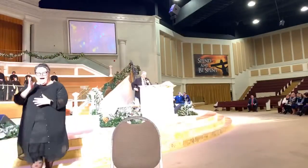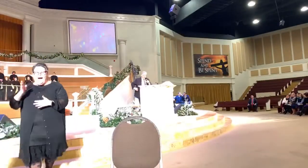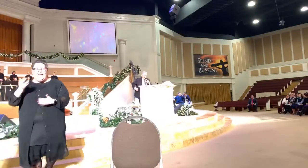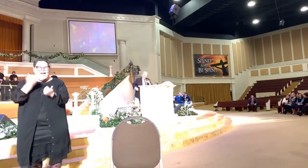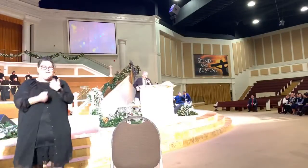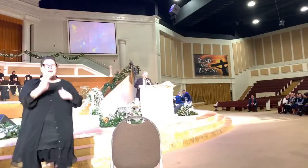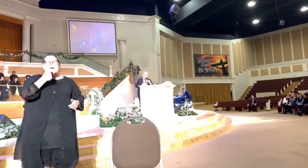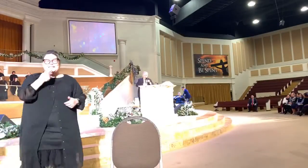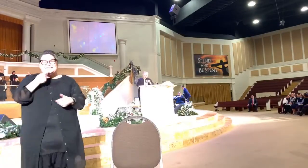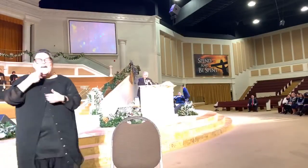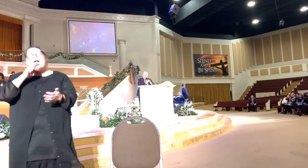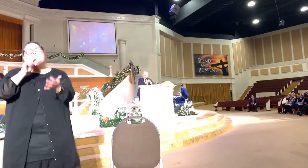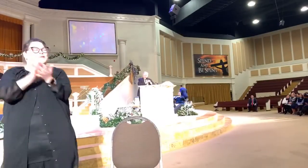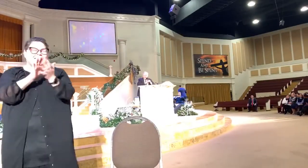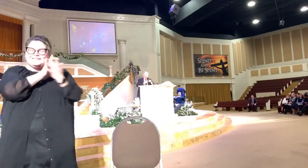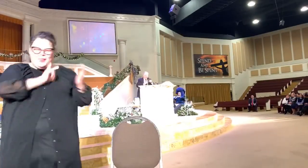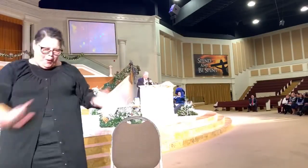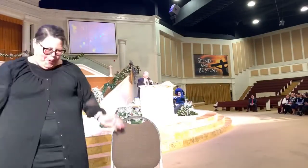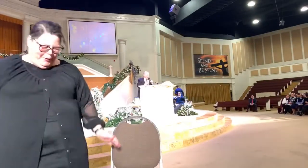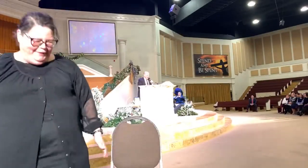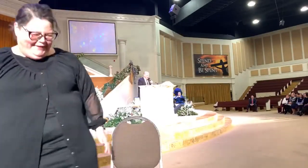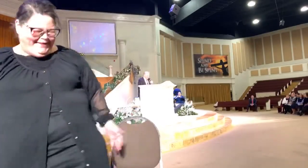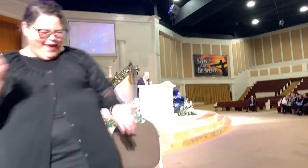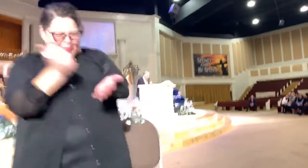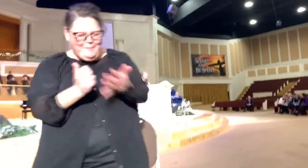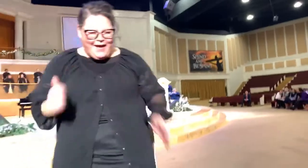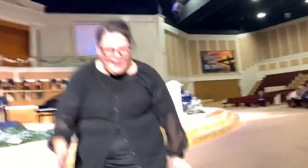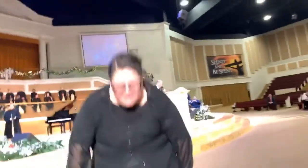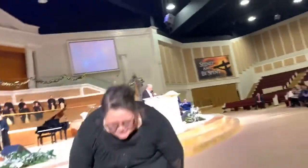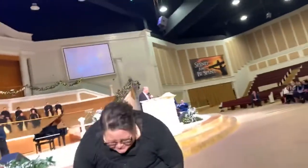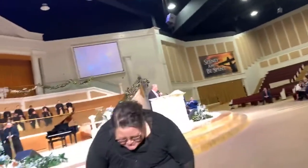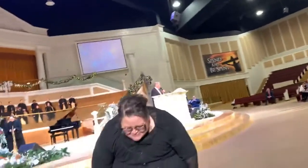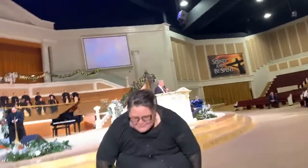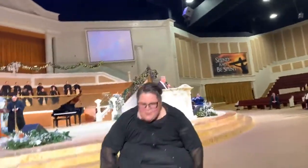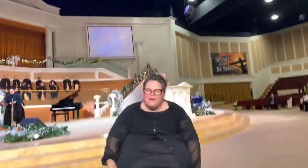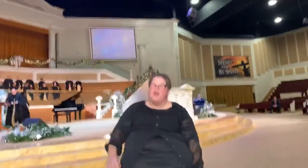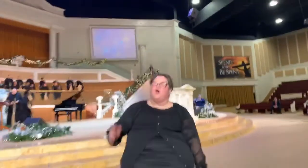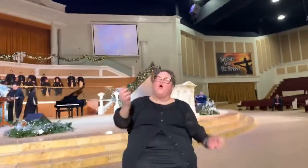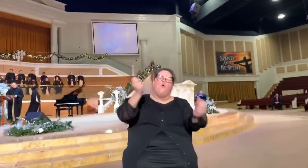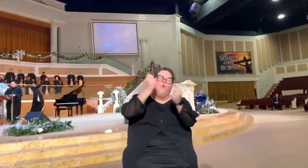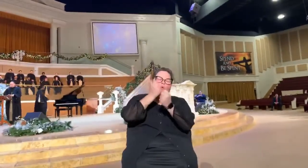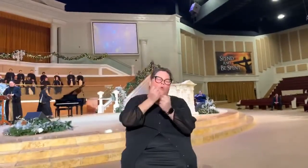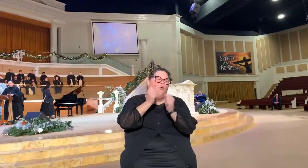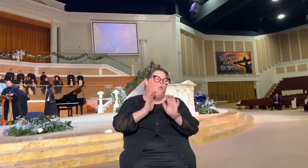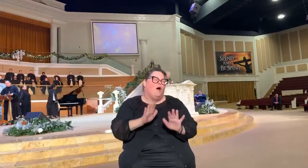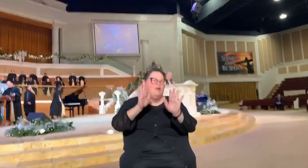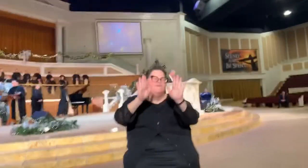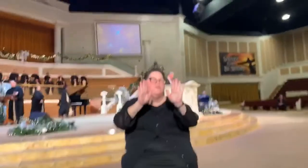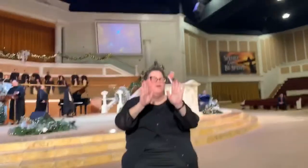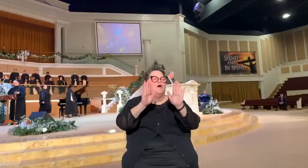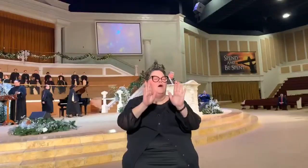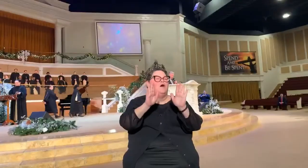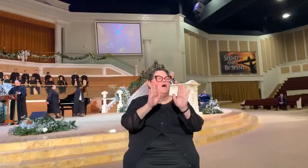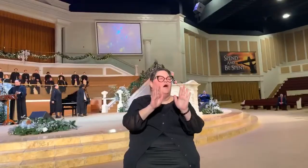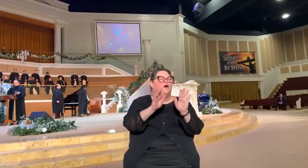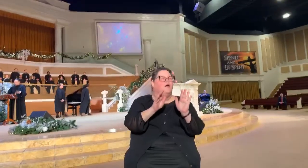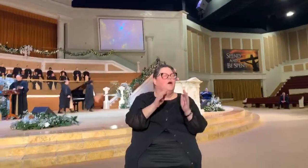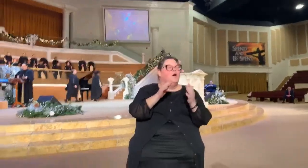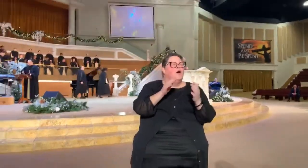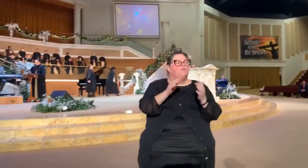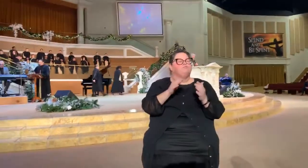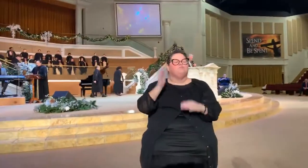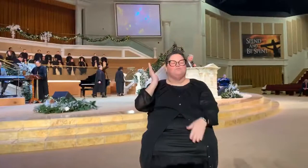Praise the Lord. Praise the Lord. Amen. What a wonderful presence. mention is worship and praise tonight. Thank you